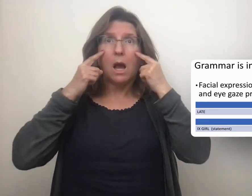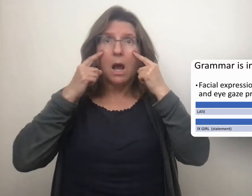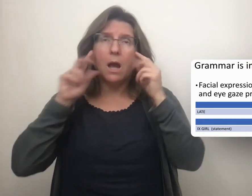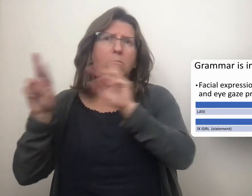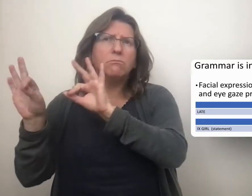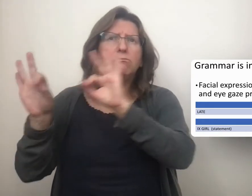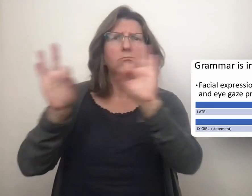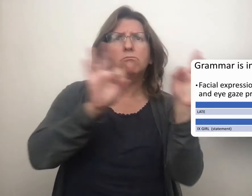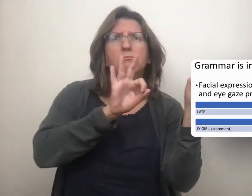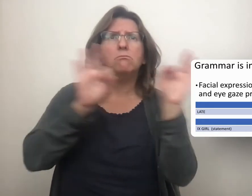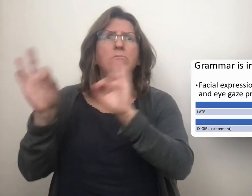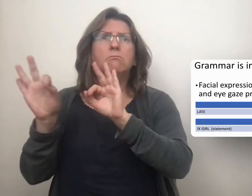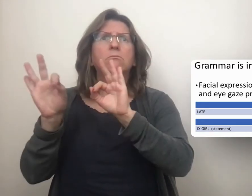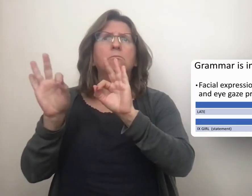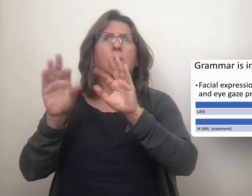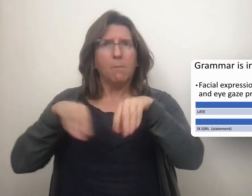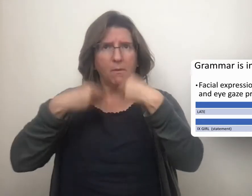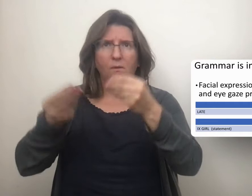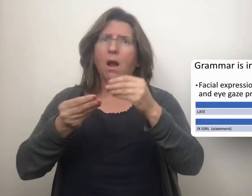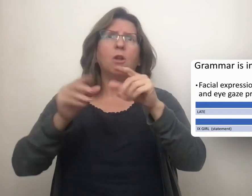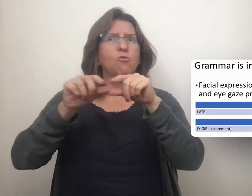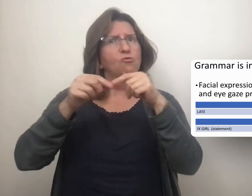movements, and eye gaze all transmit grammatical meaning.